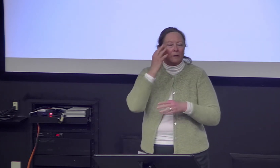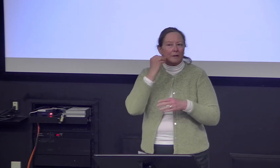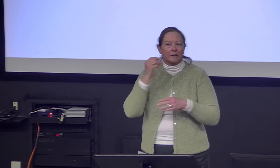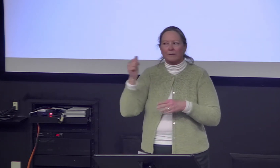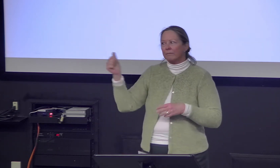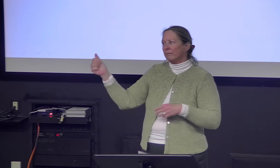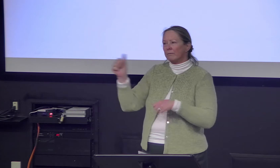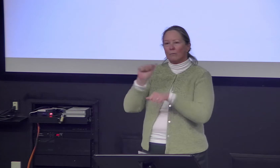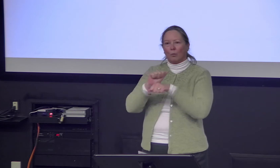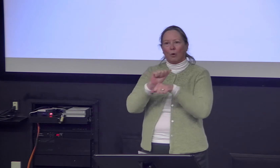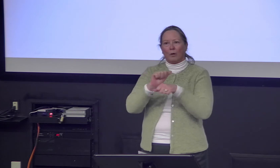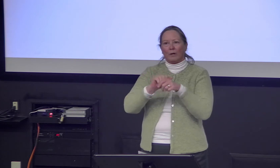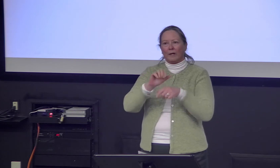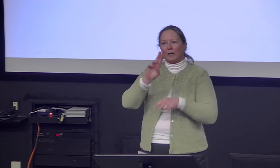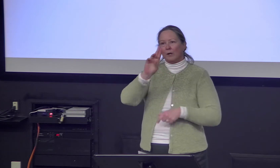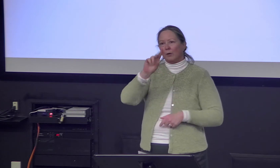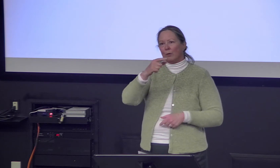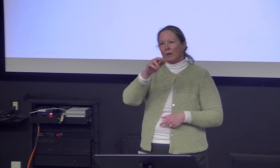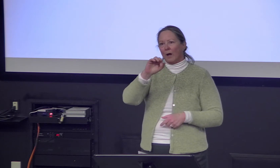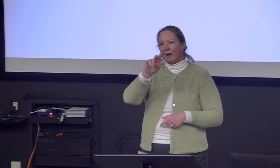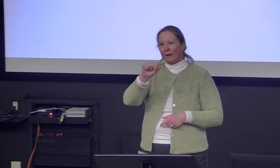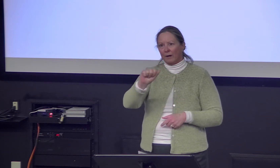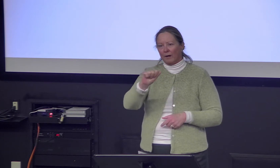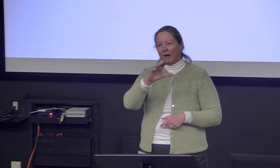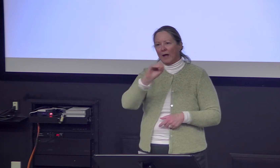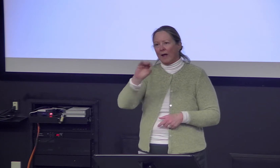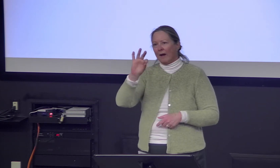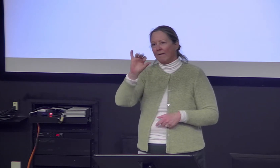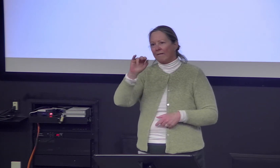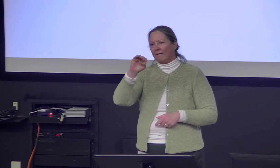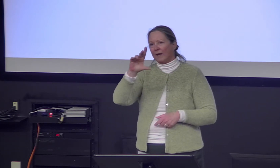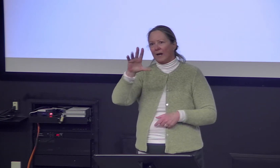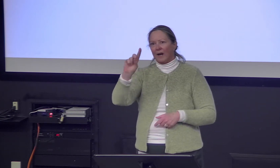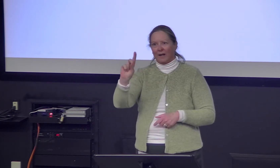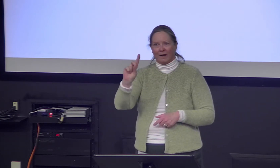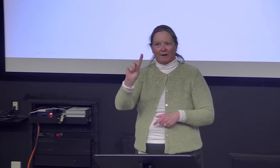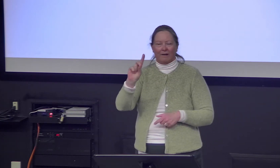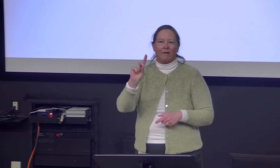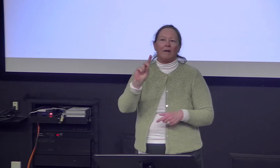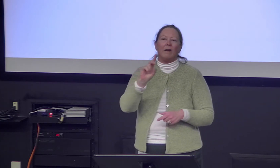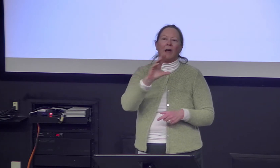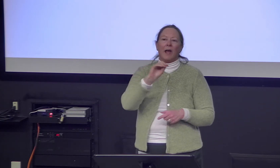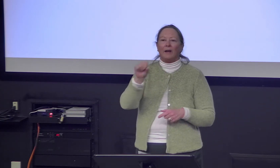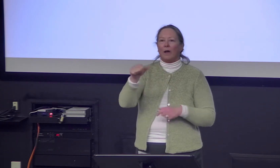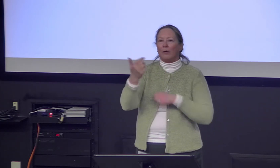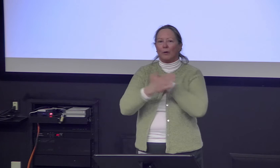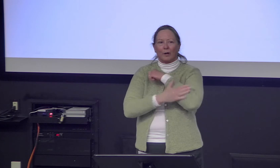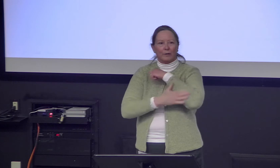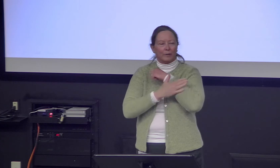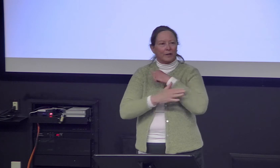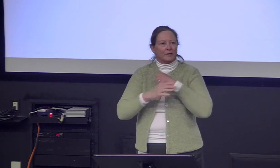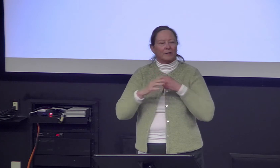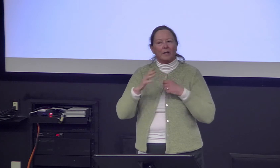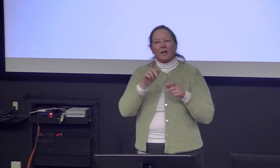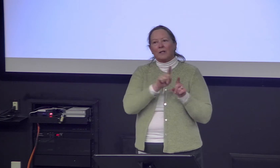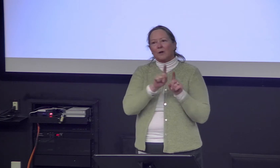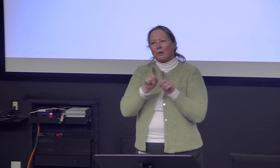He's had quite a few worldly experiences. He worked in Uganda and Finland and some other countries as